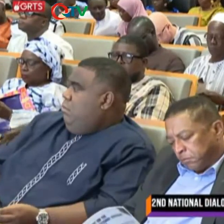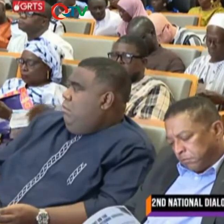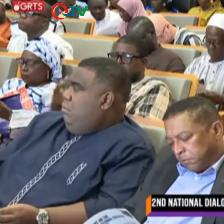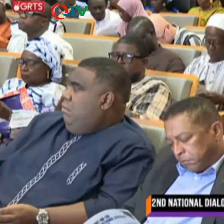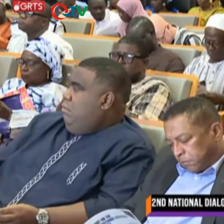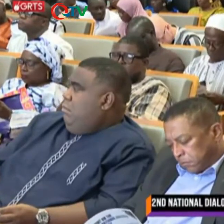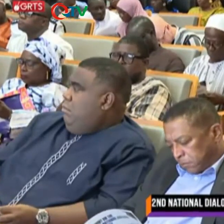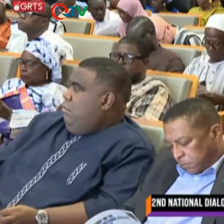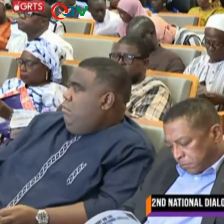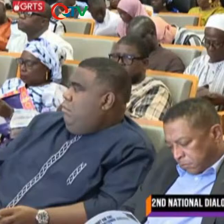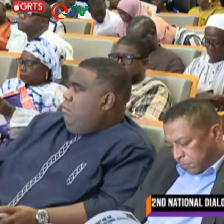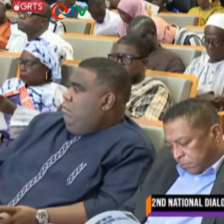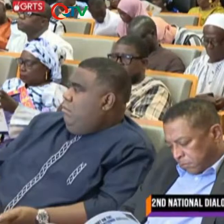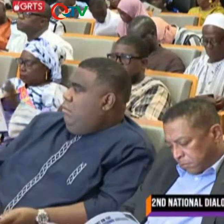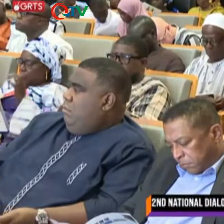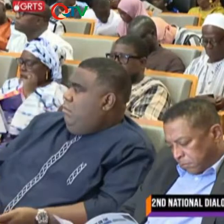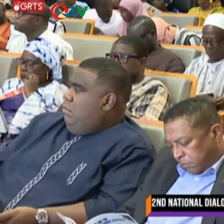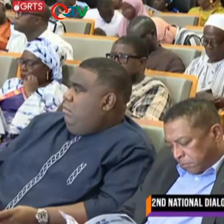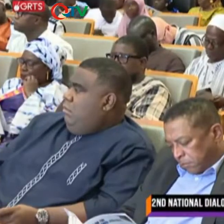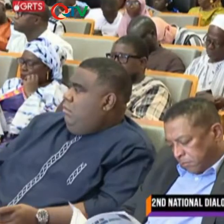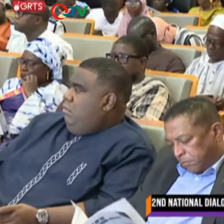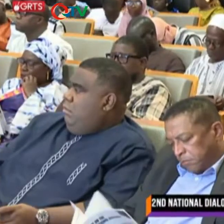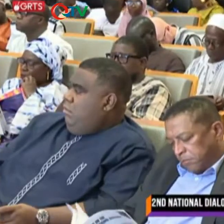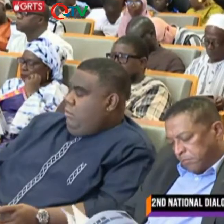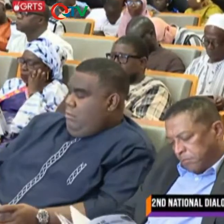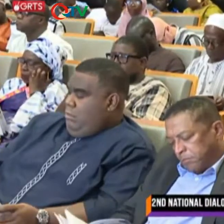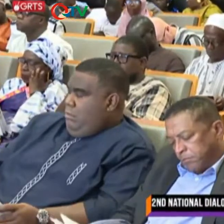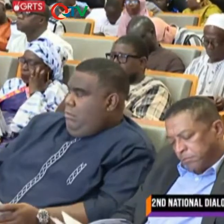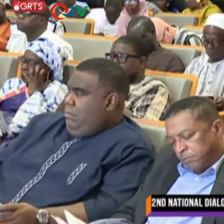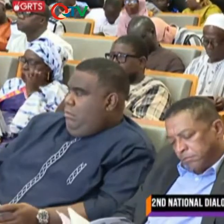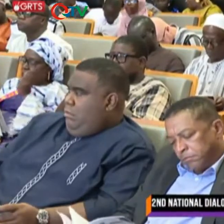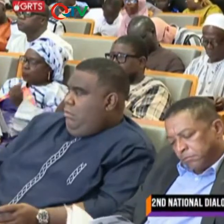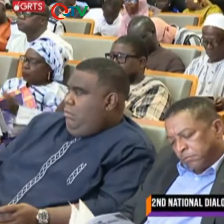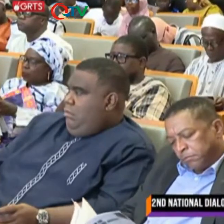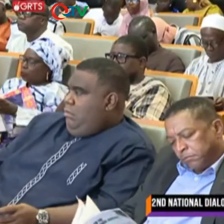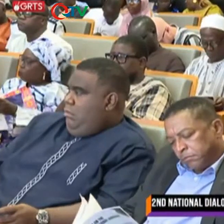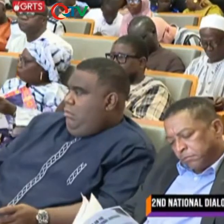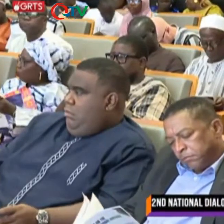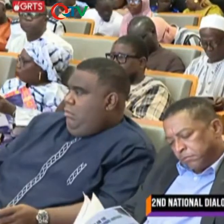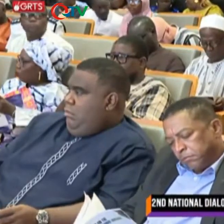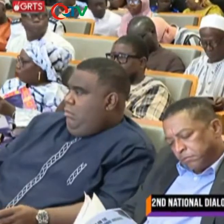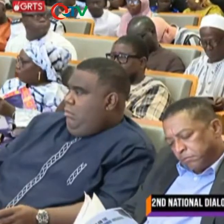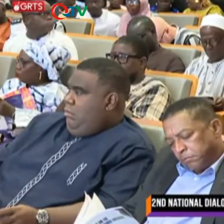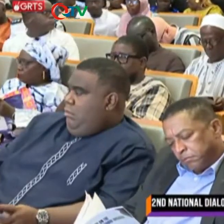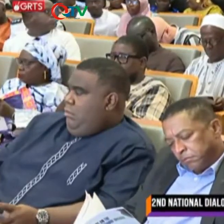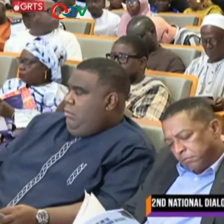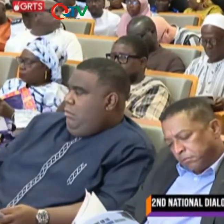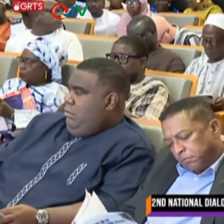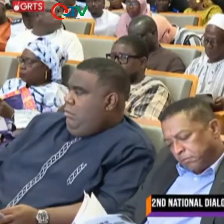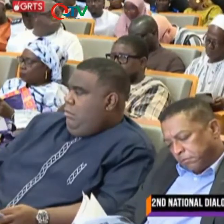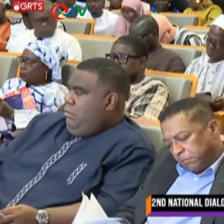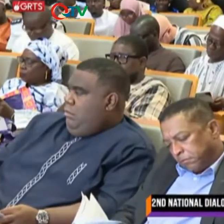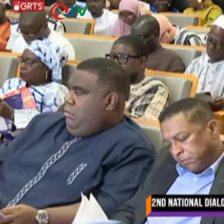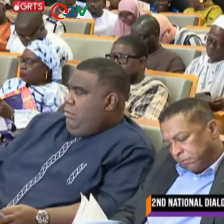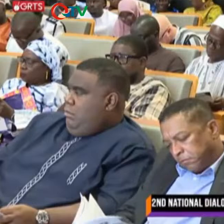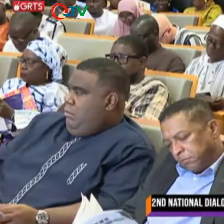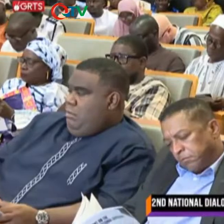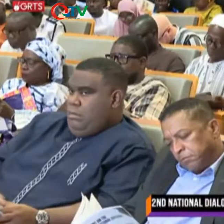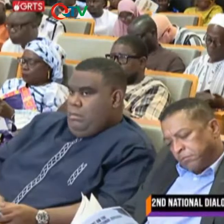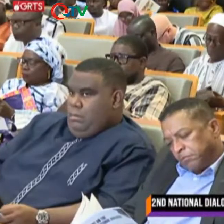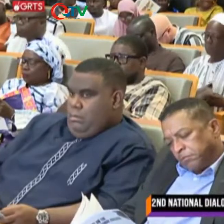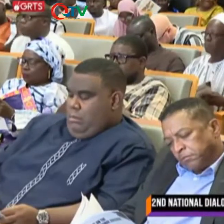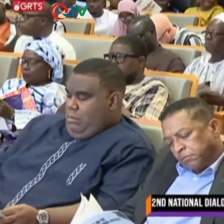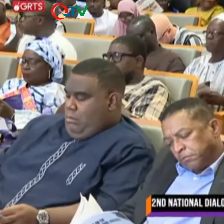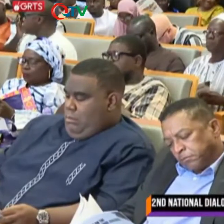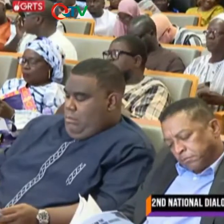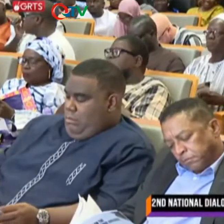this beautiful anecdotal reference to 1965's journey through the religious scriptures, continental